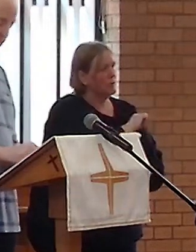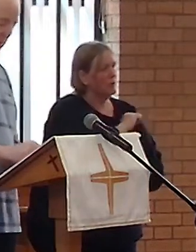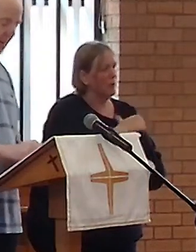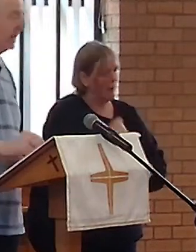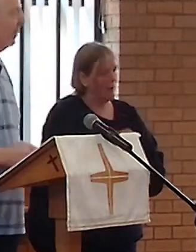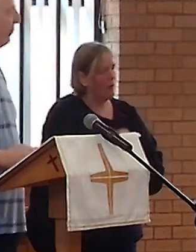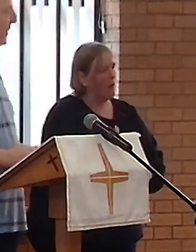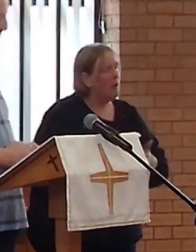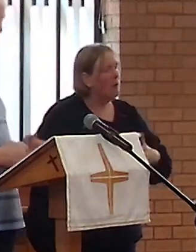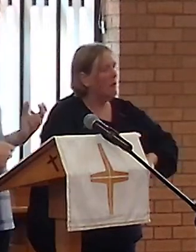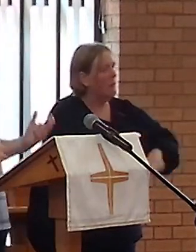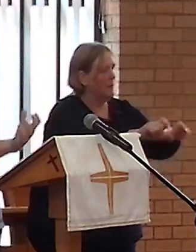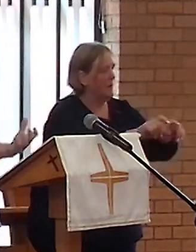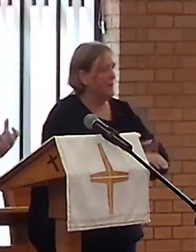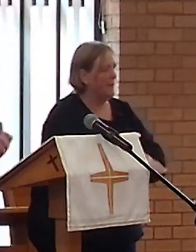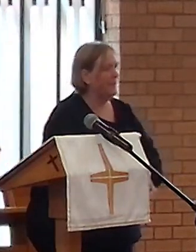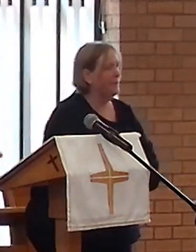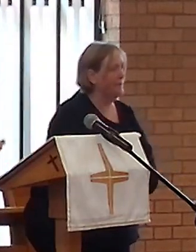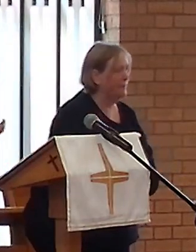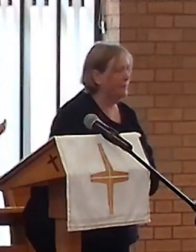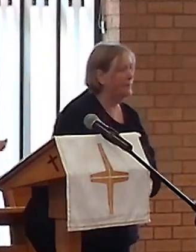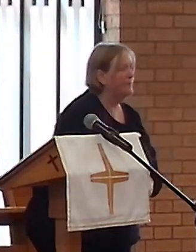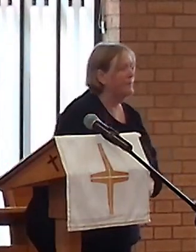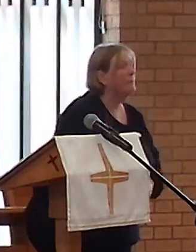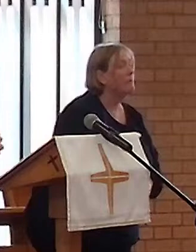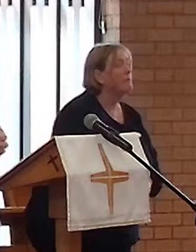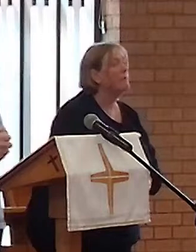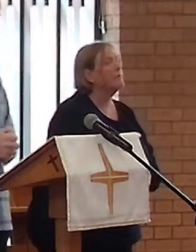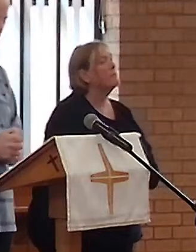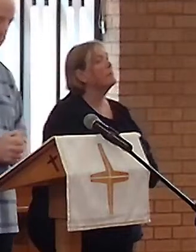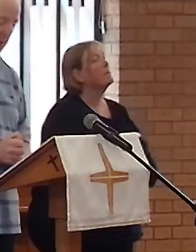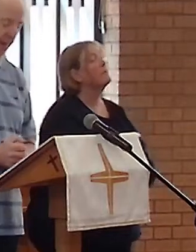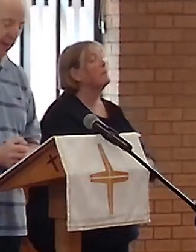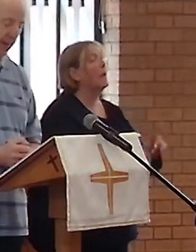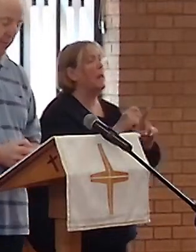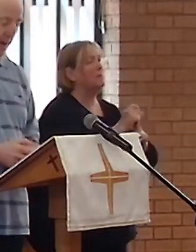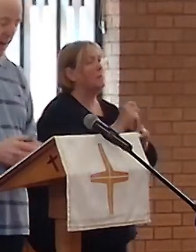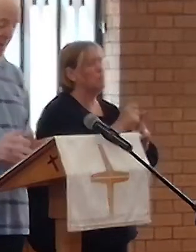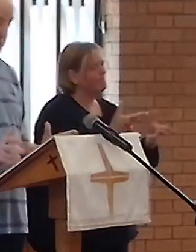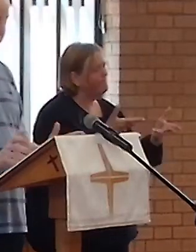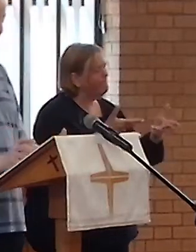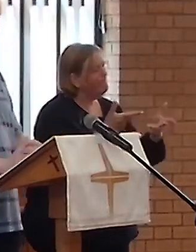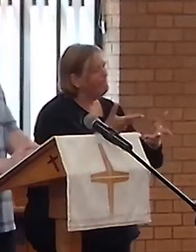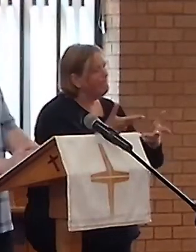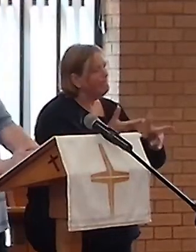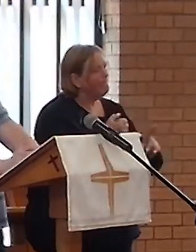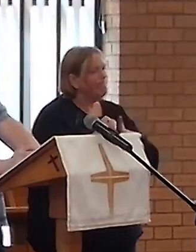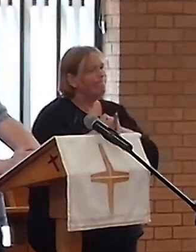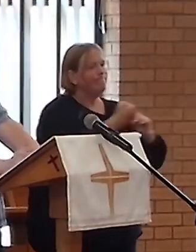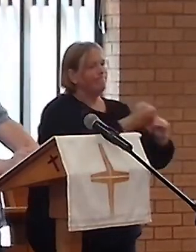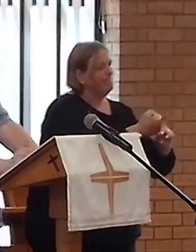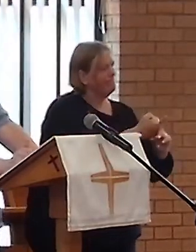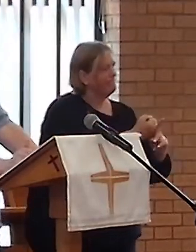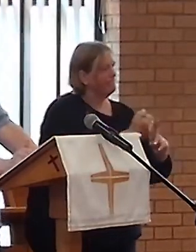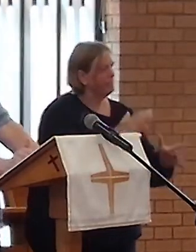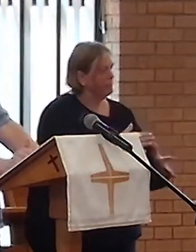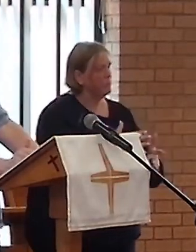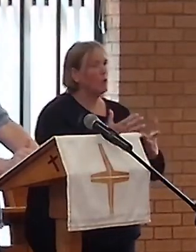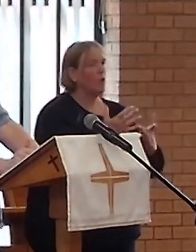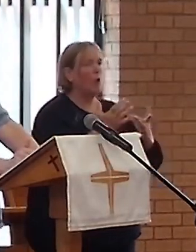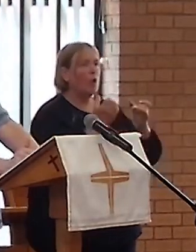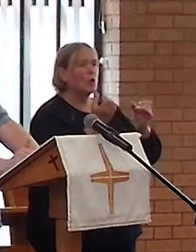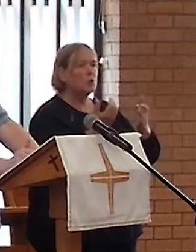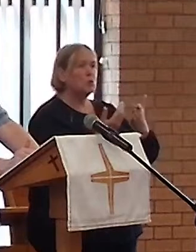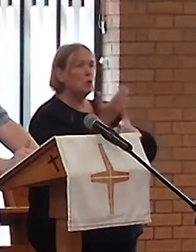At the end of our reading, Paul emphasizes this in the strongest possible way, by introducing a new image of the transformed